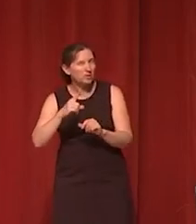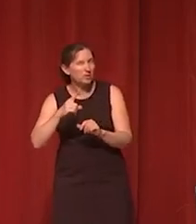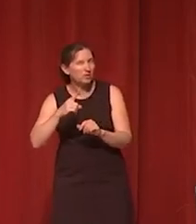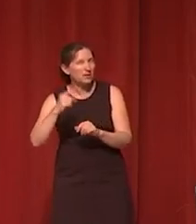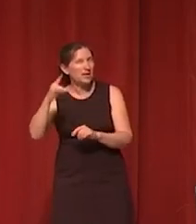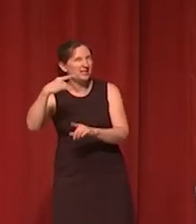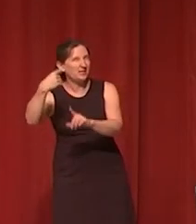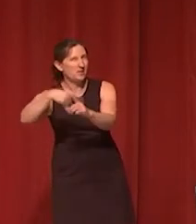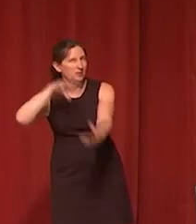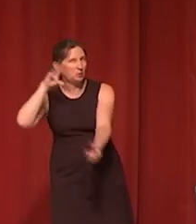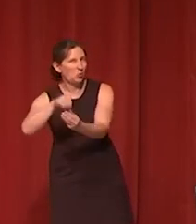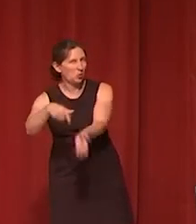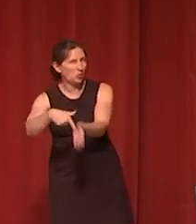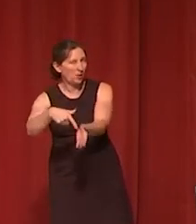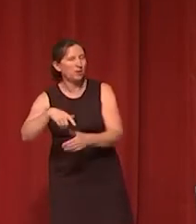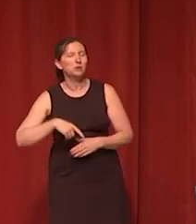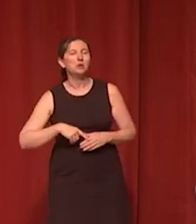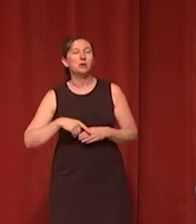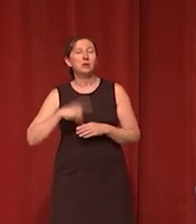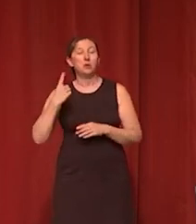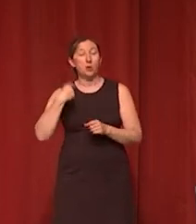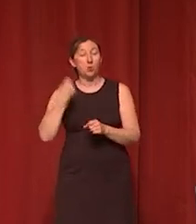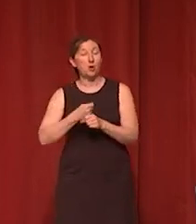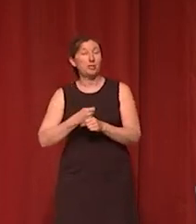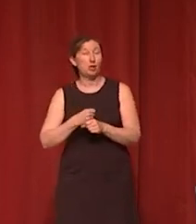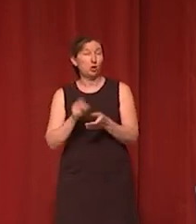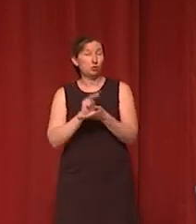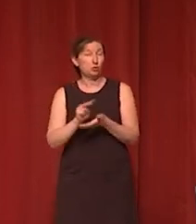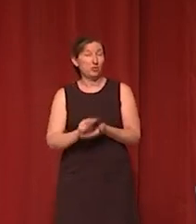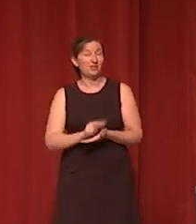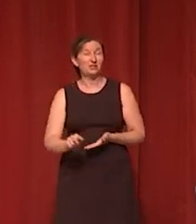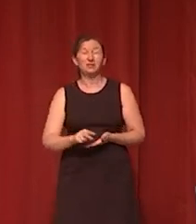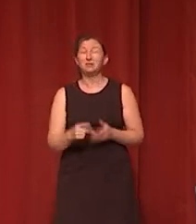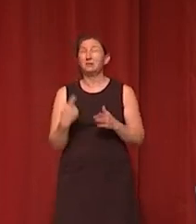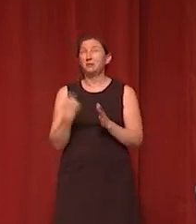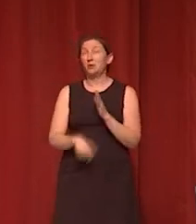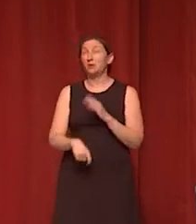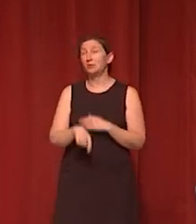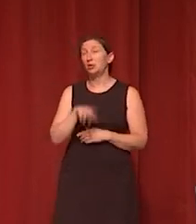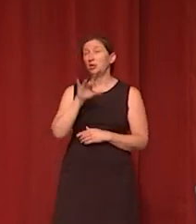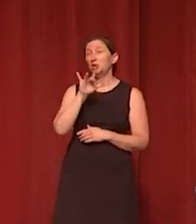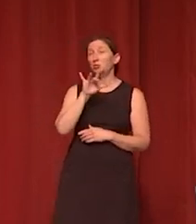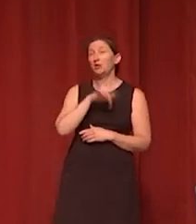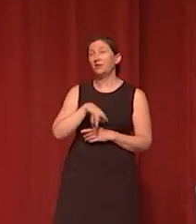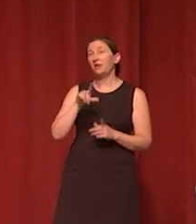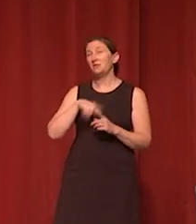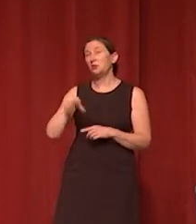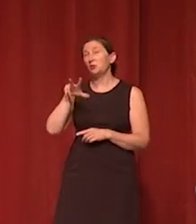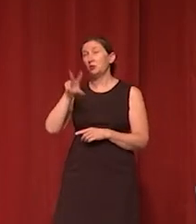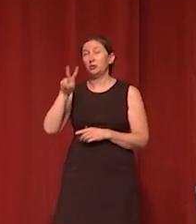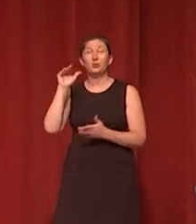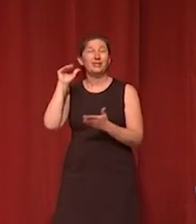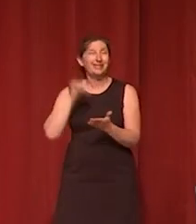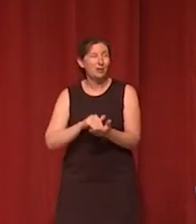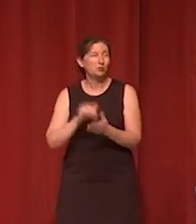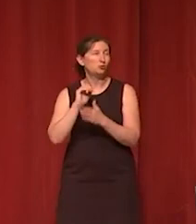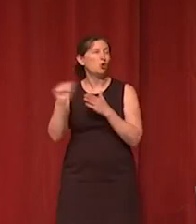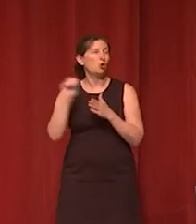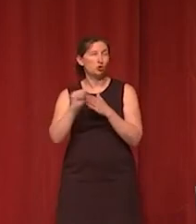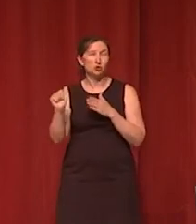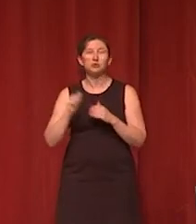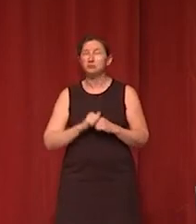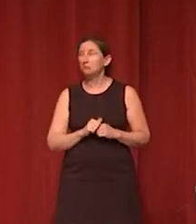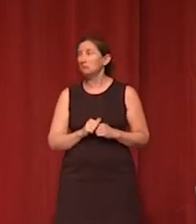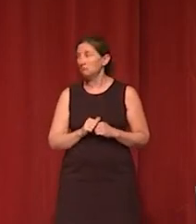but for a 12-month course every 2 weeks, it's going to be anywhere from $25,000 to $30,000 on an annual basis for a patient to receive